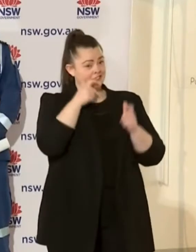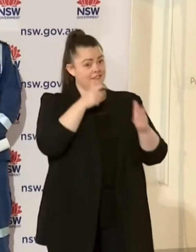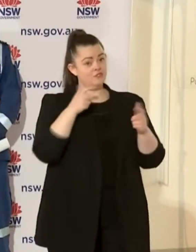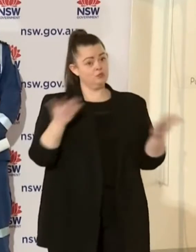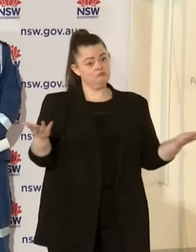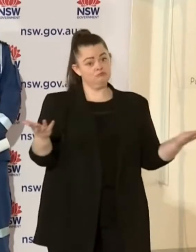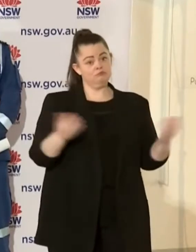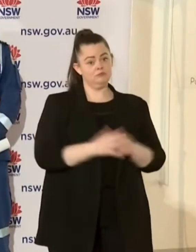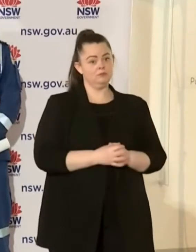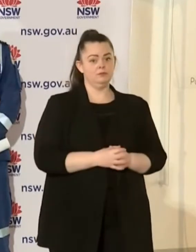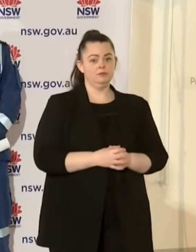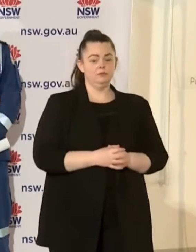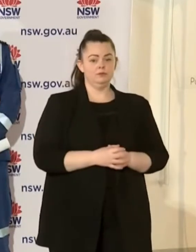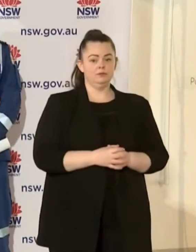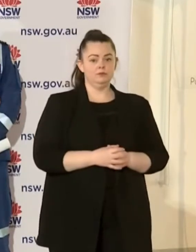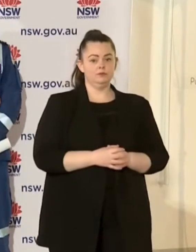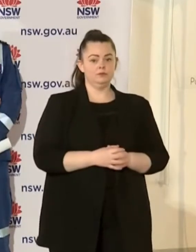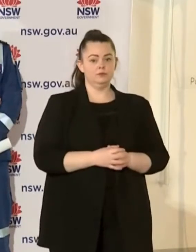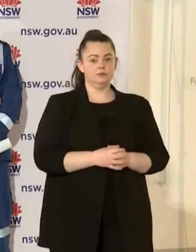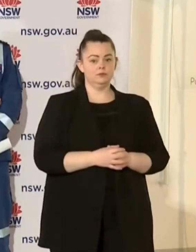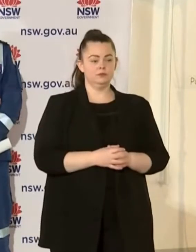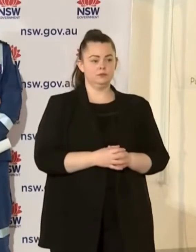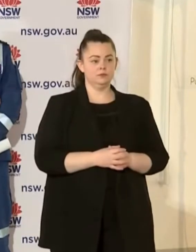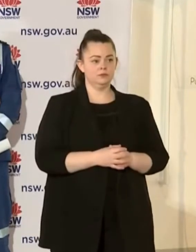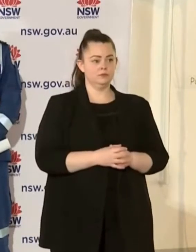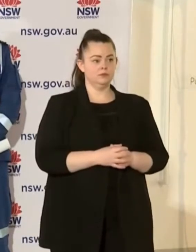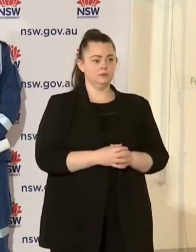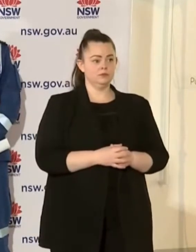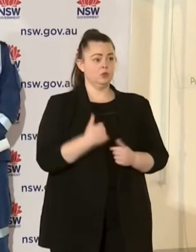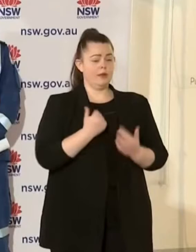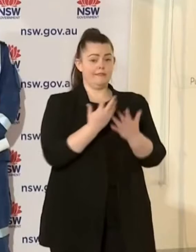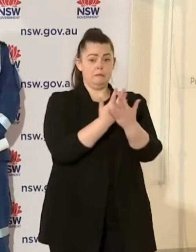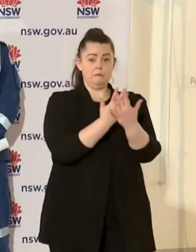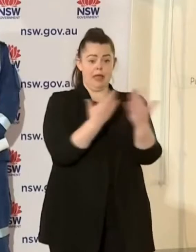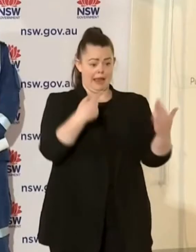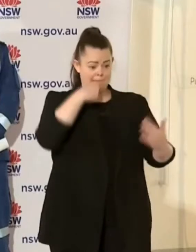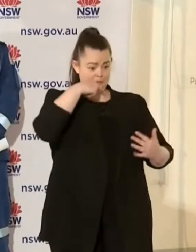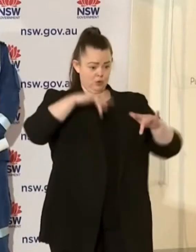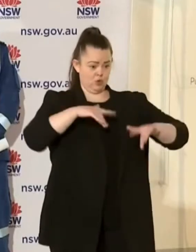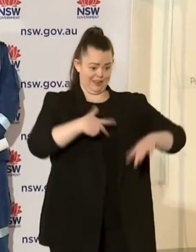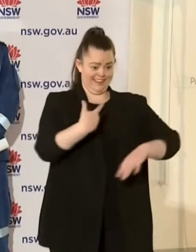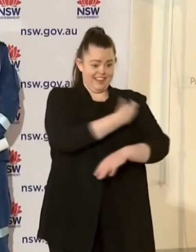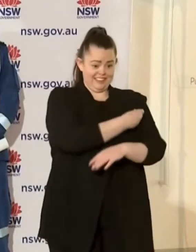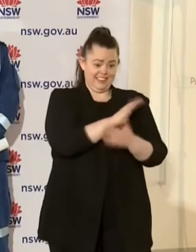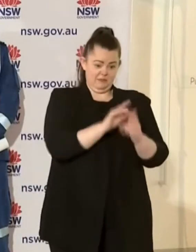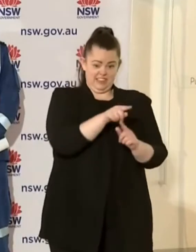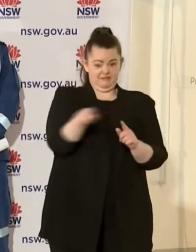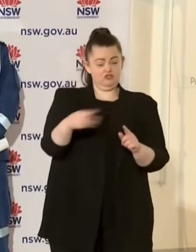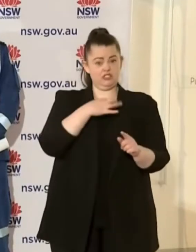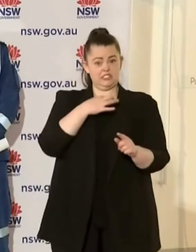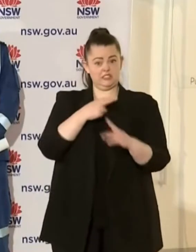have many more to get to the required number of people who are vaccinated, we do have risks. Would it be a bit